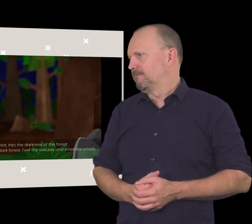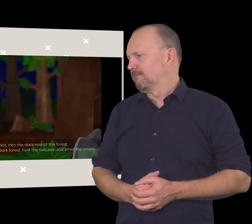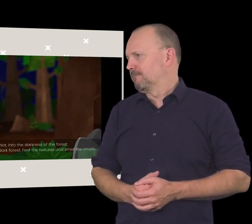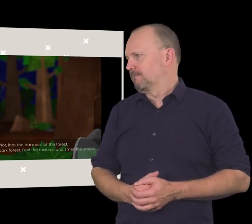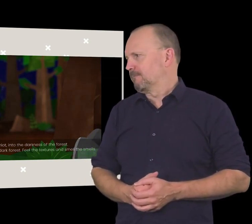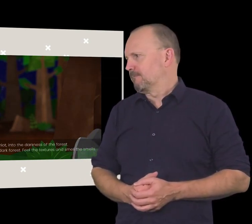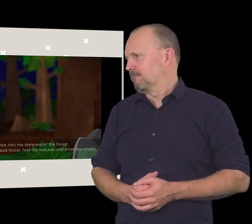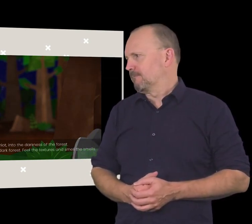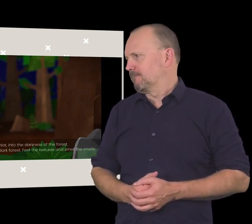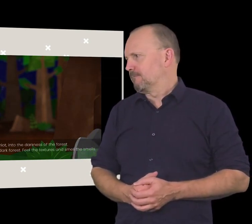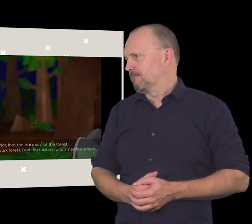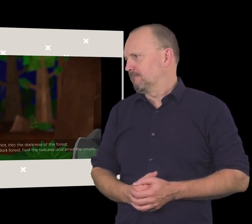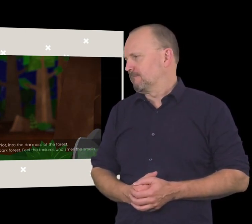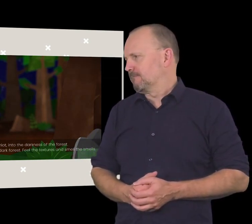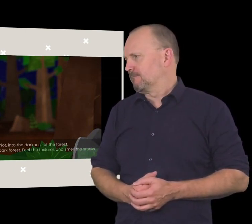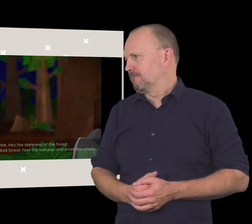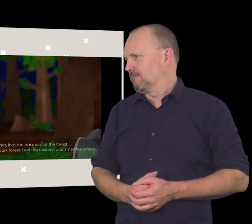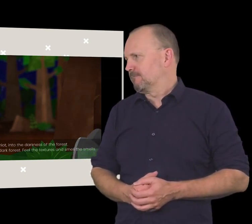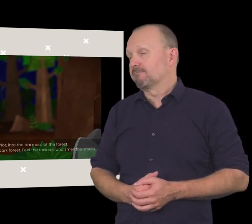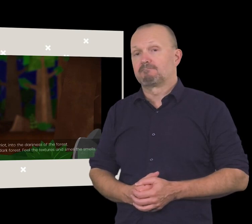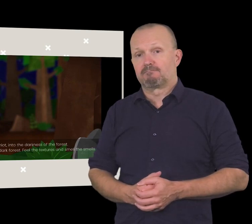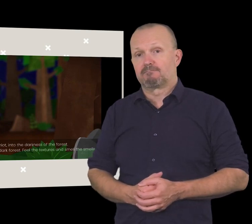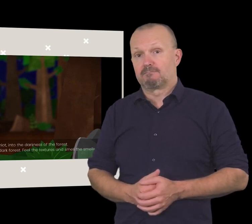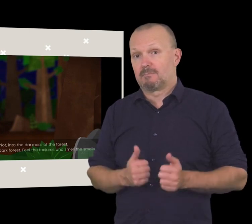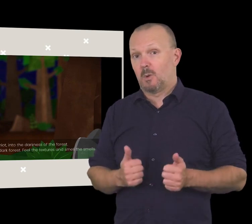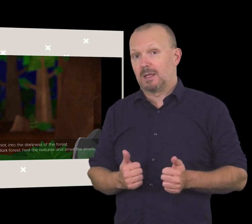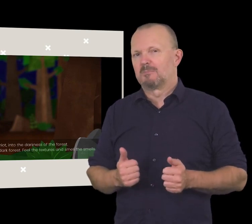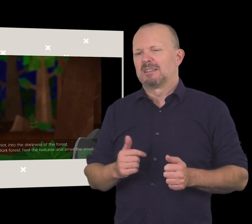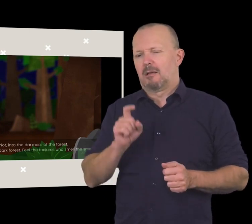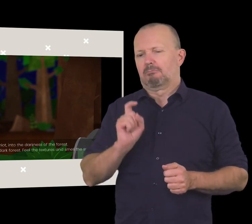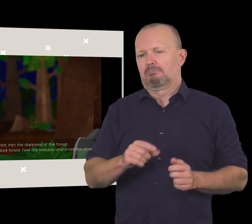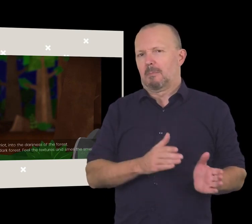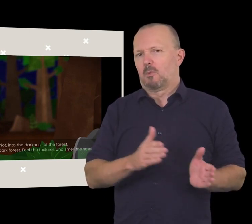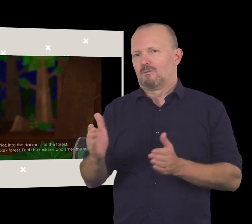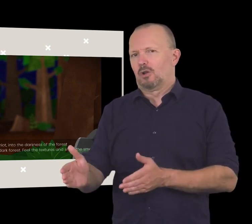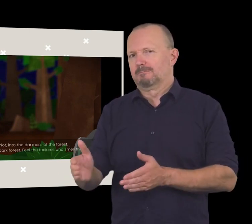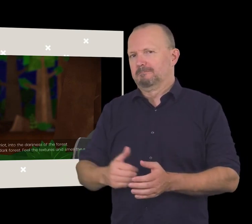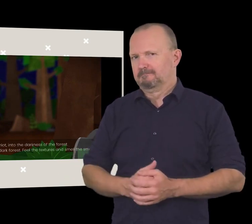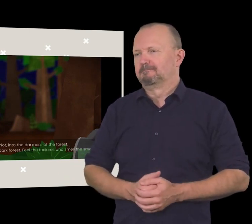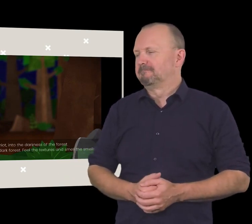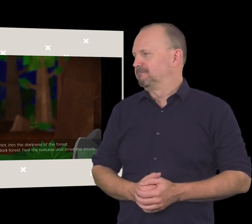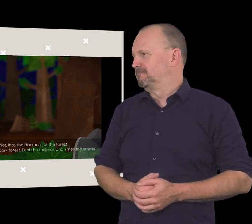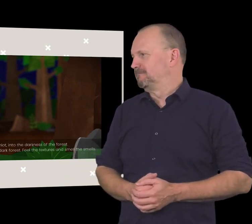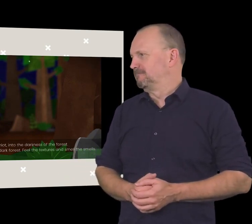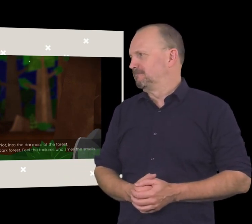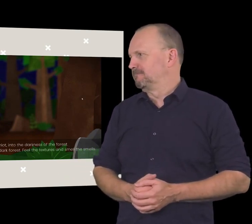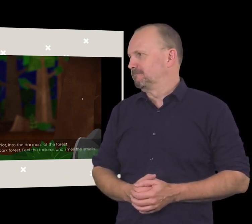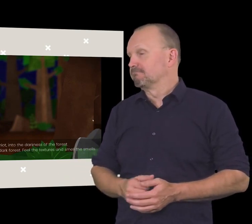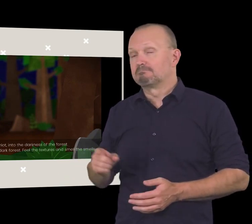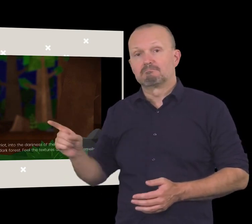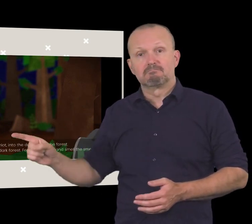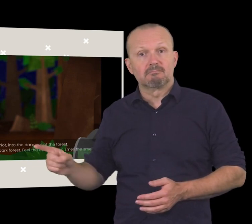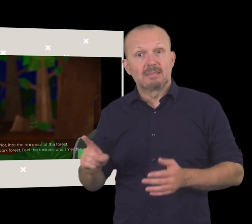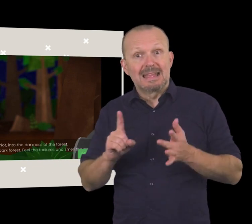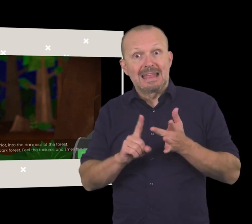in a really different space. Awesome. And we're going to move on to the next